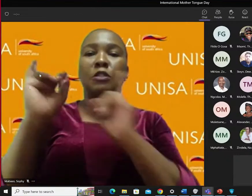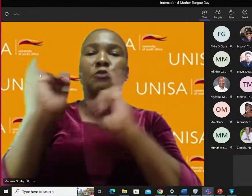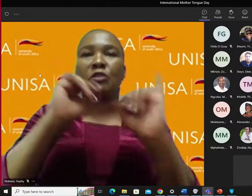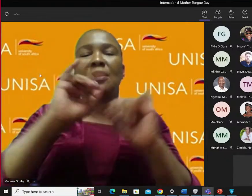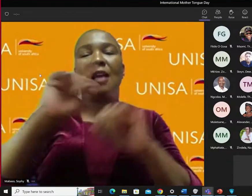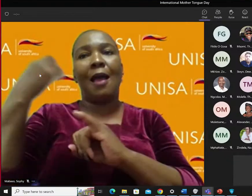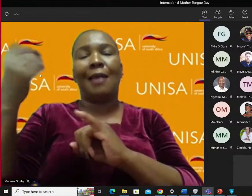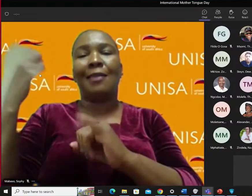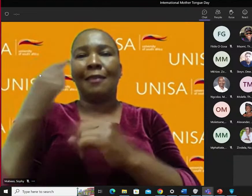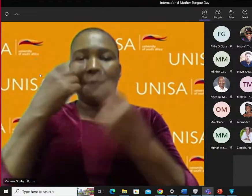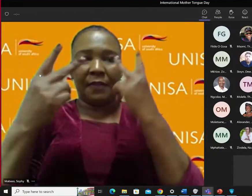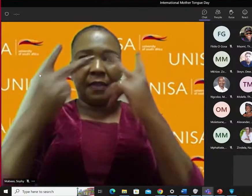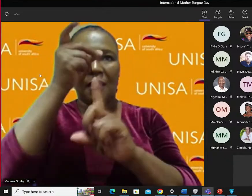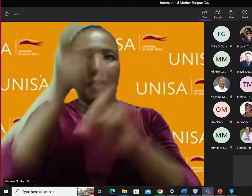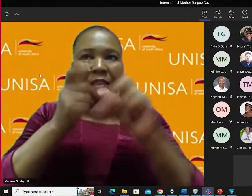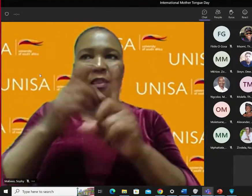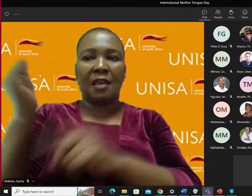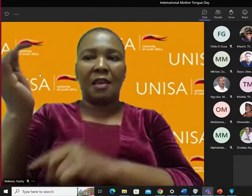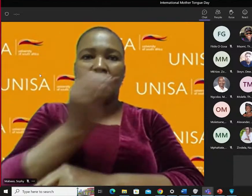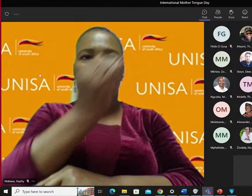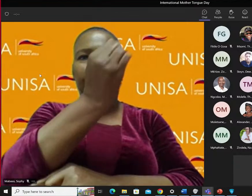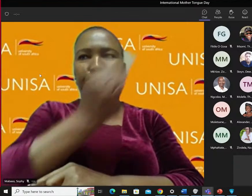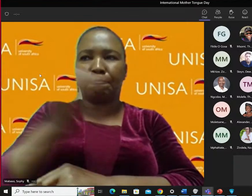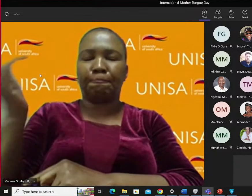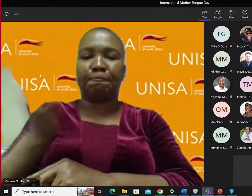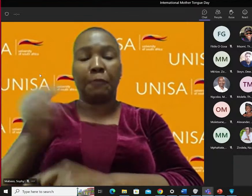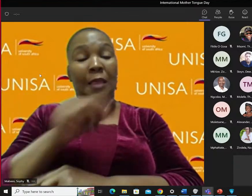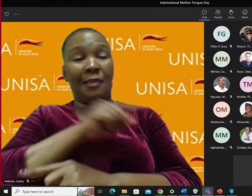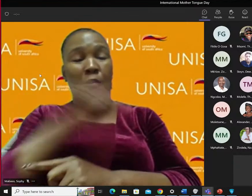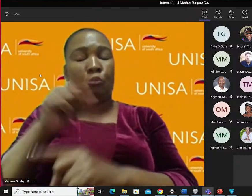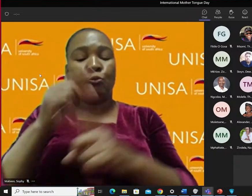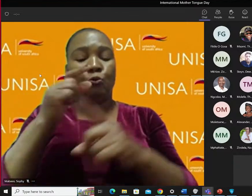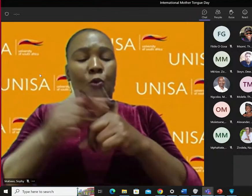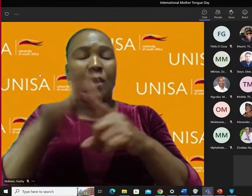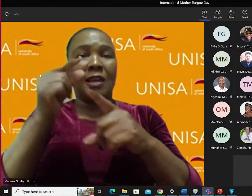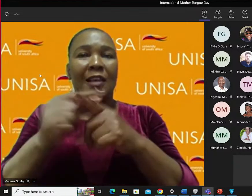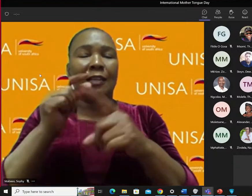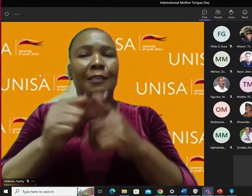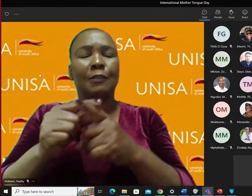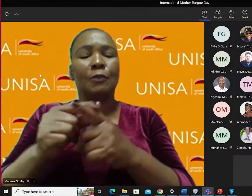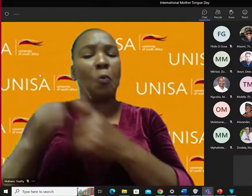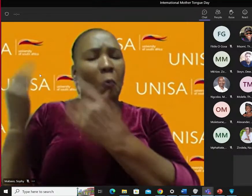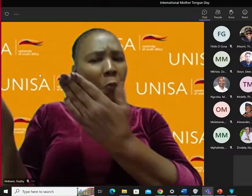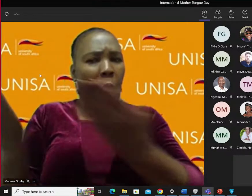come in. In those words, wamkelekile,